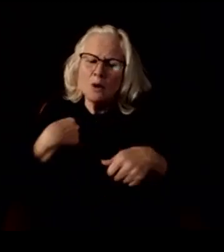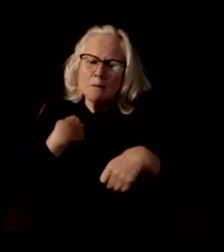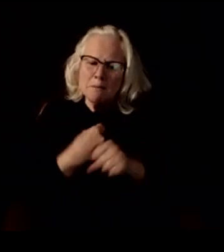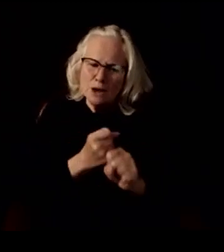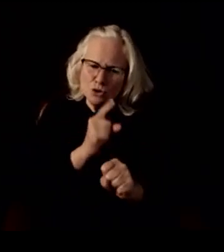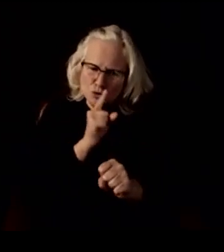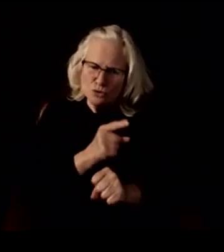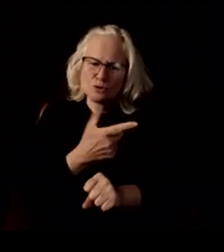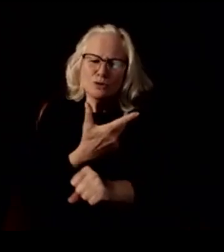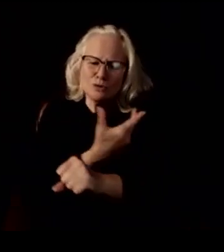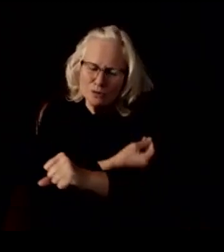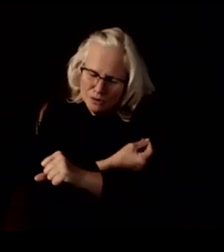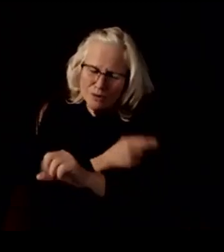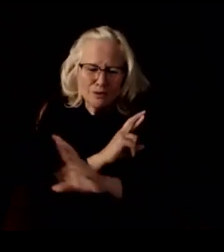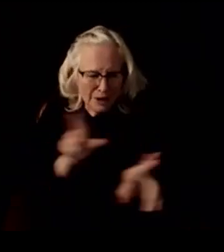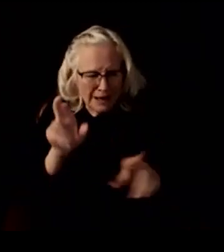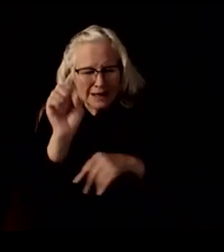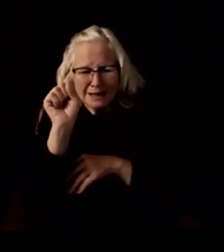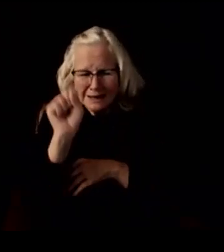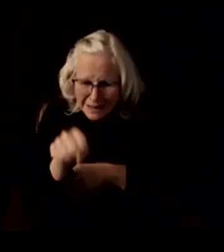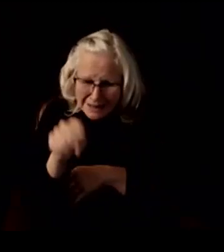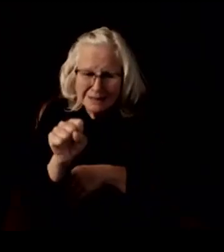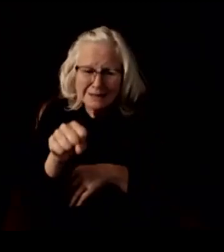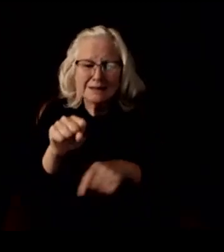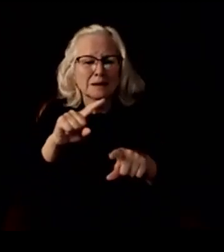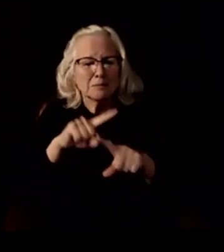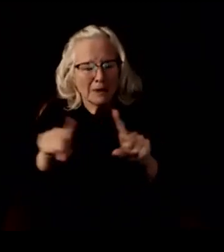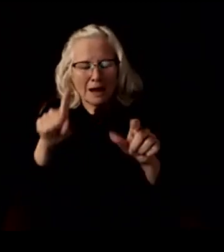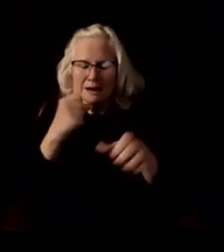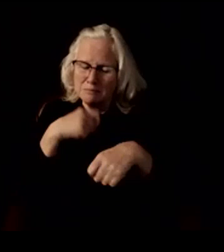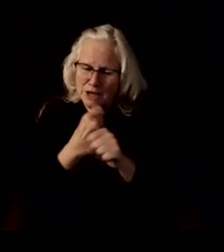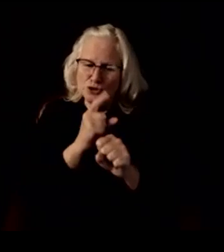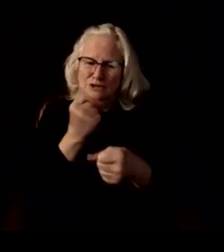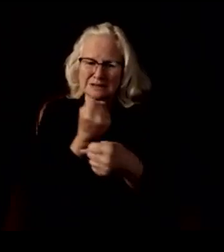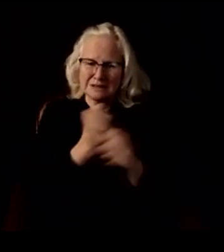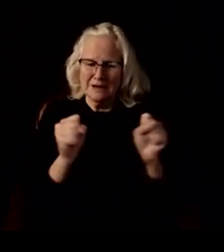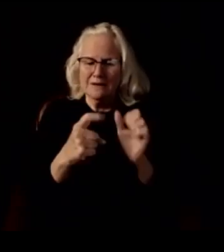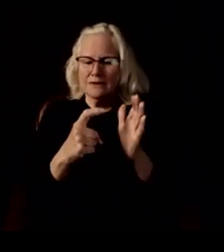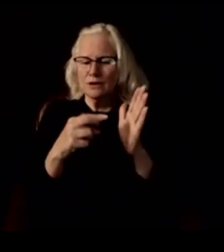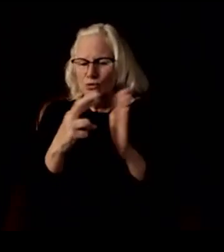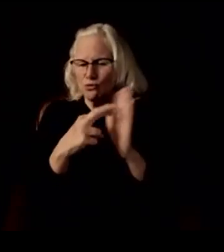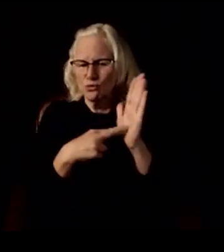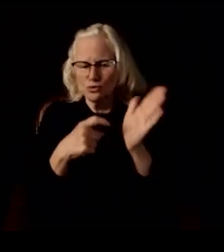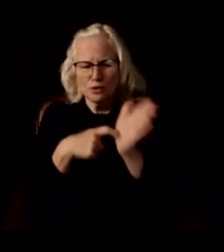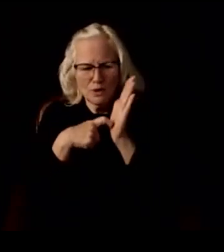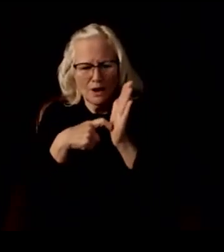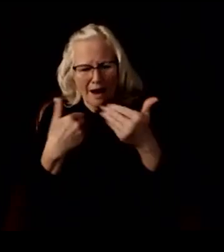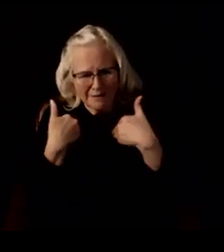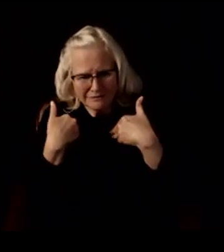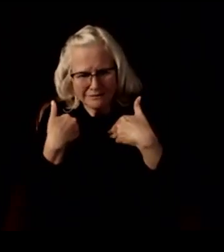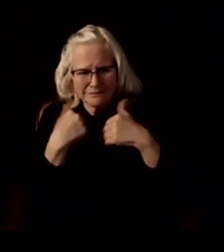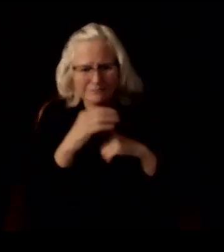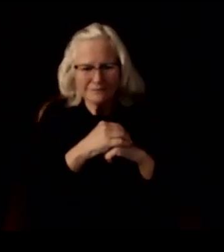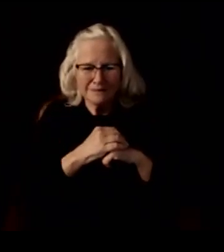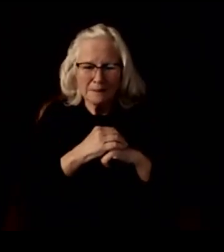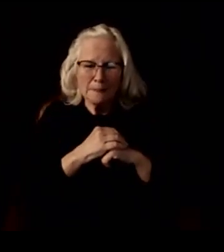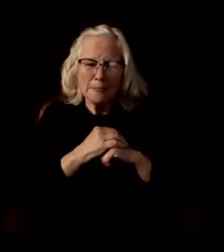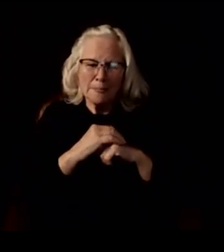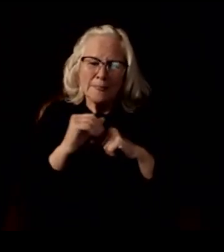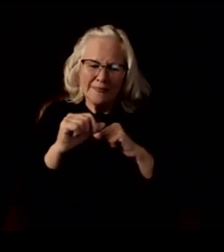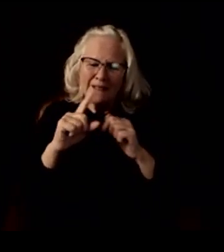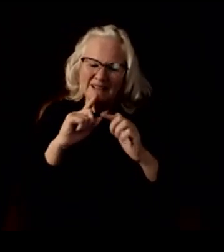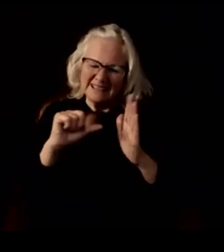does meet the safety profile. So that was an extremely long answer, but kind of highlights some of the key points from our